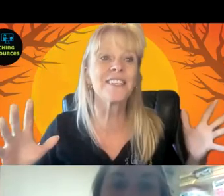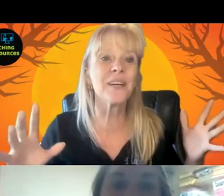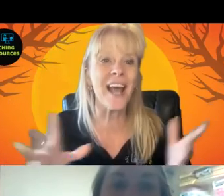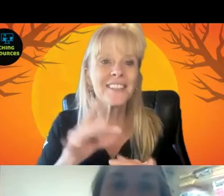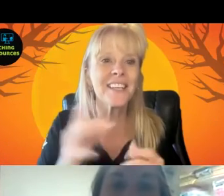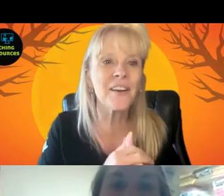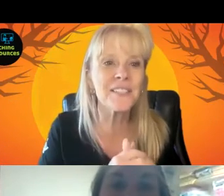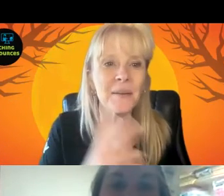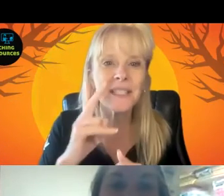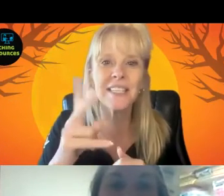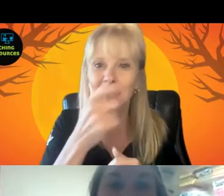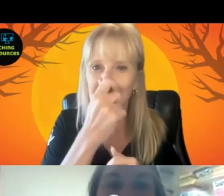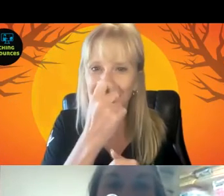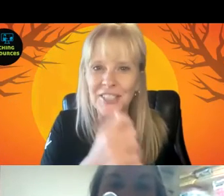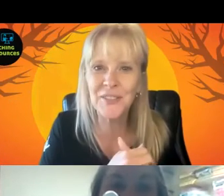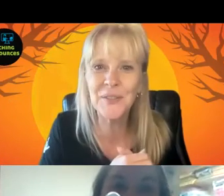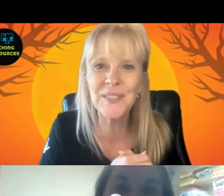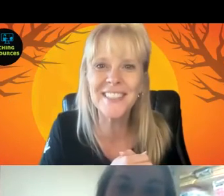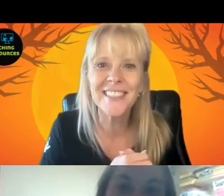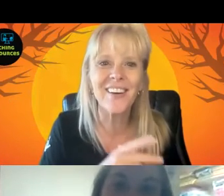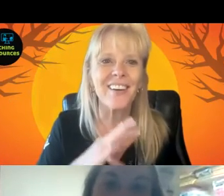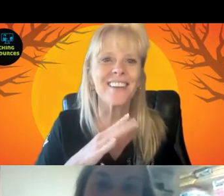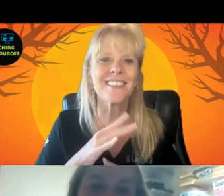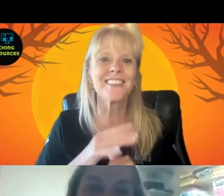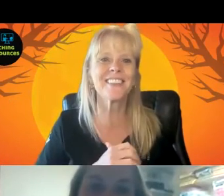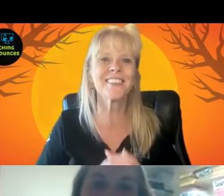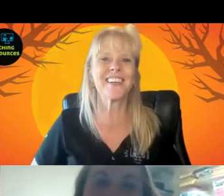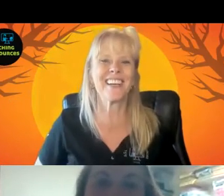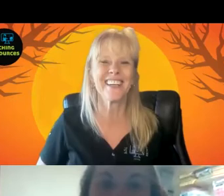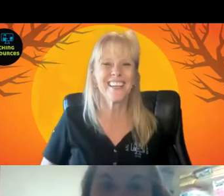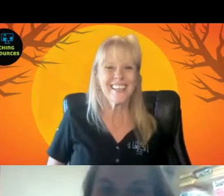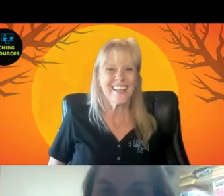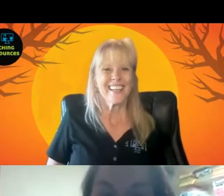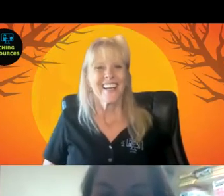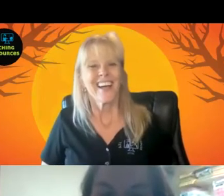Yay! Oh, someone had to go. So I'm seeing some tissues. Awesome.